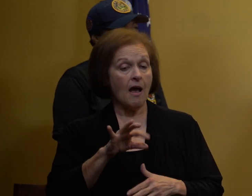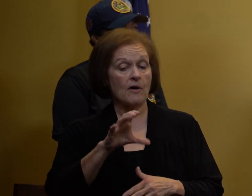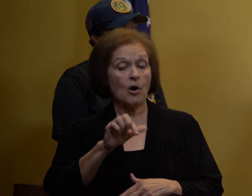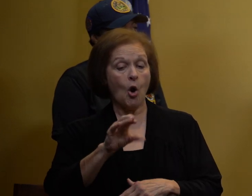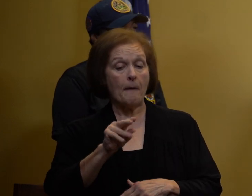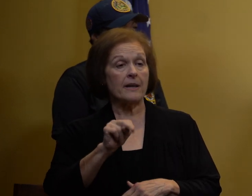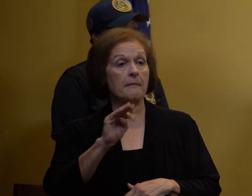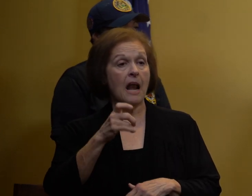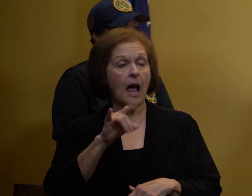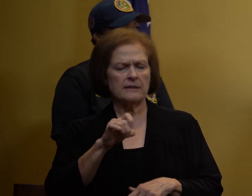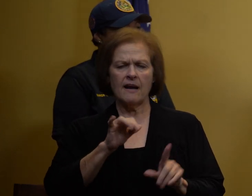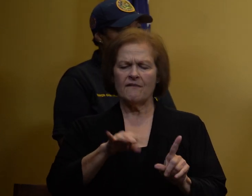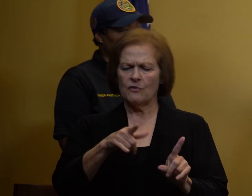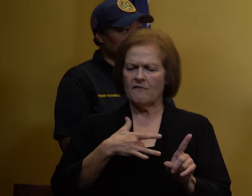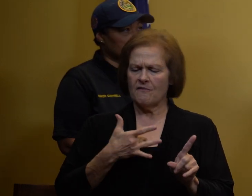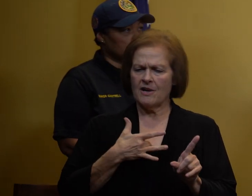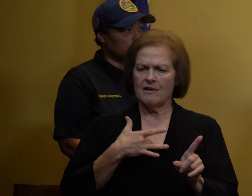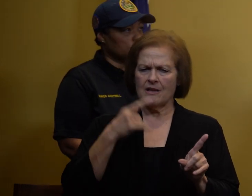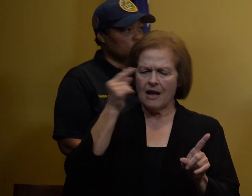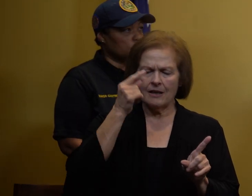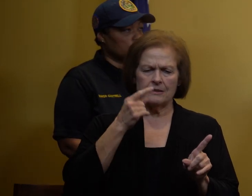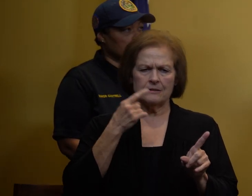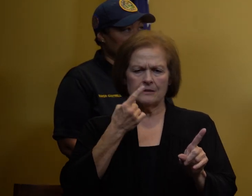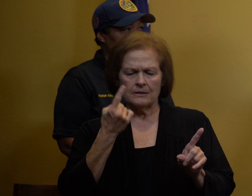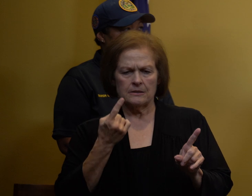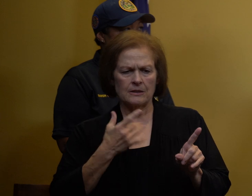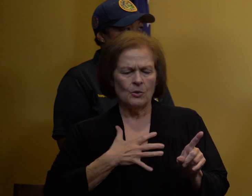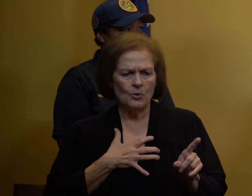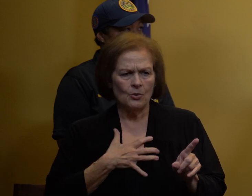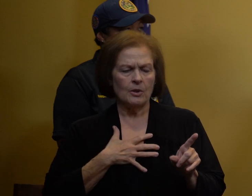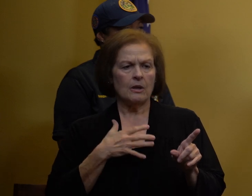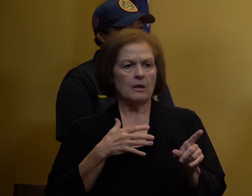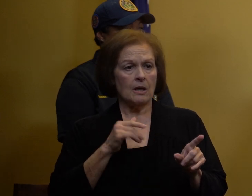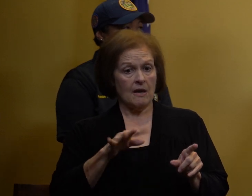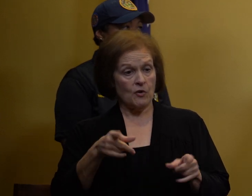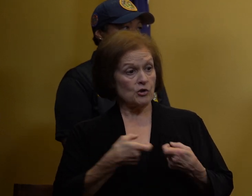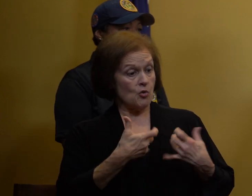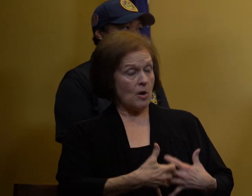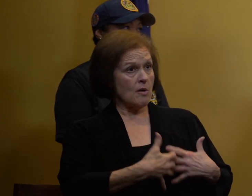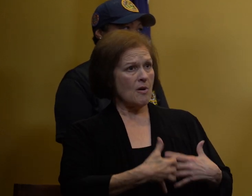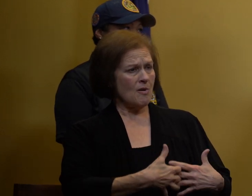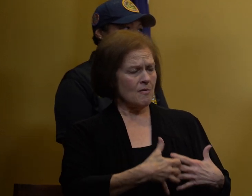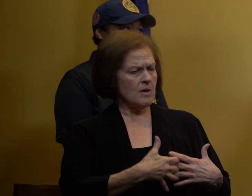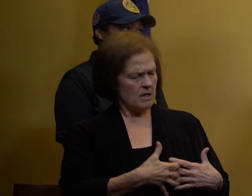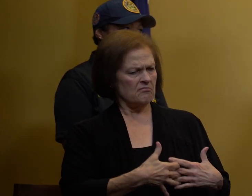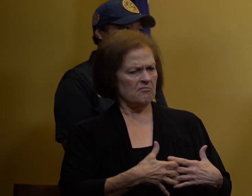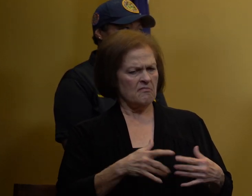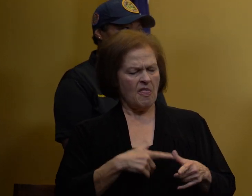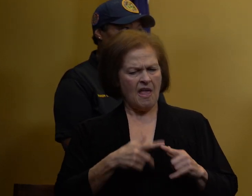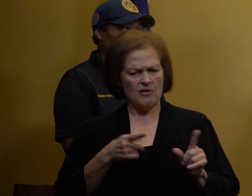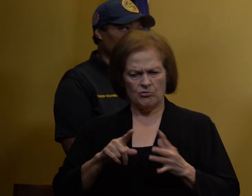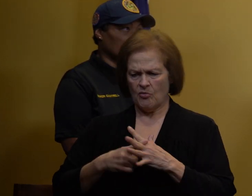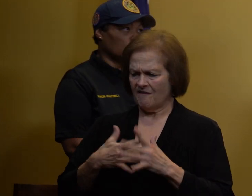that. Headaches, dizziness, chest pains, weakness, those kind of things. If you have a generator running and you start to get some of those kind of